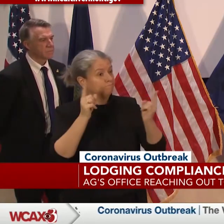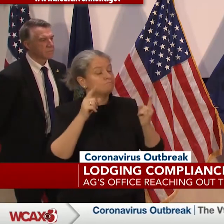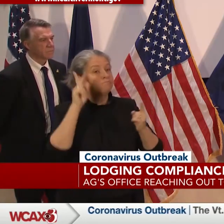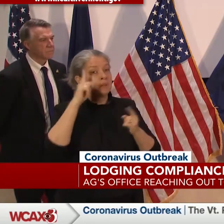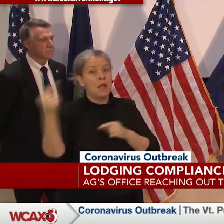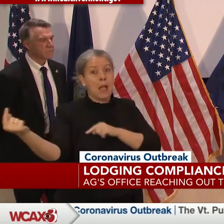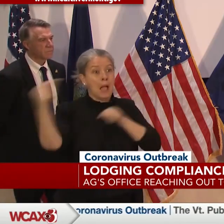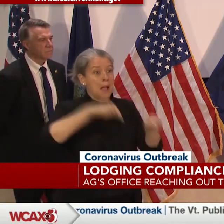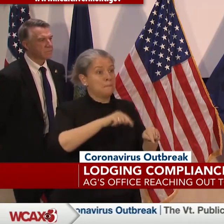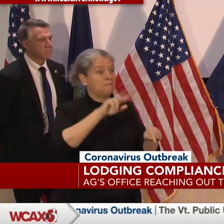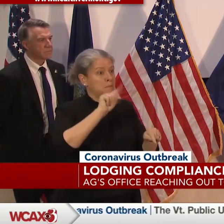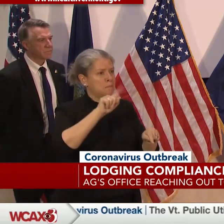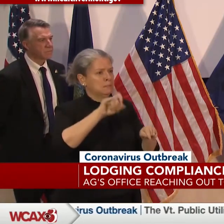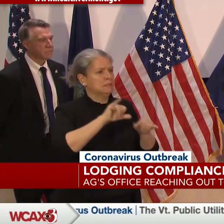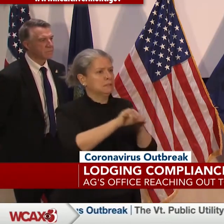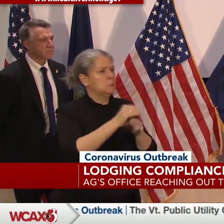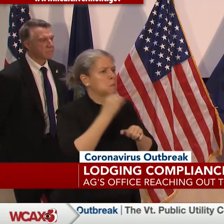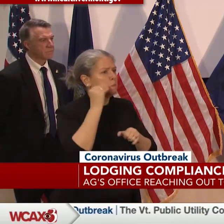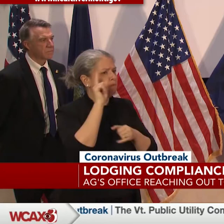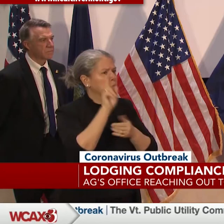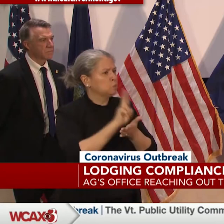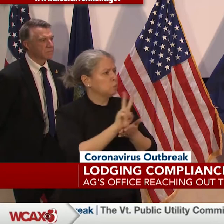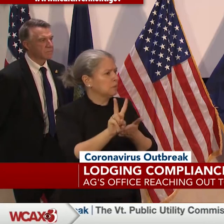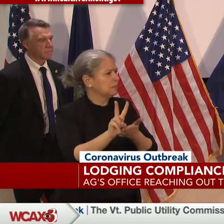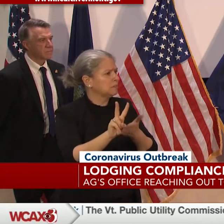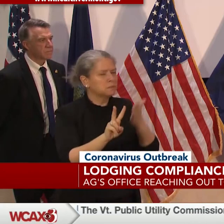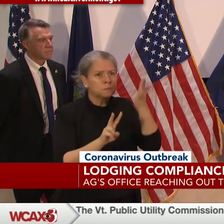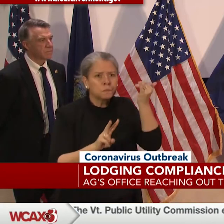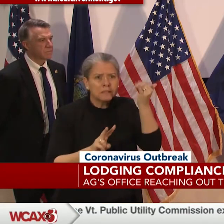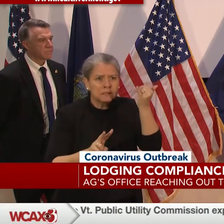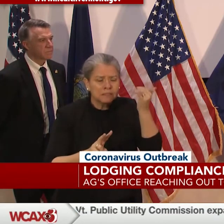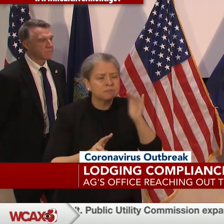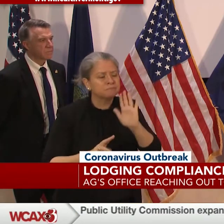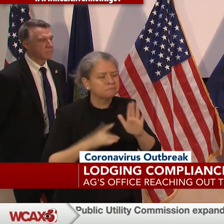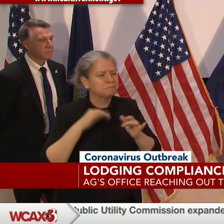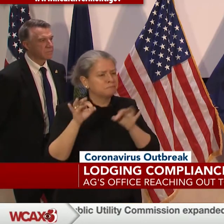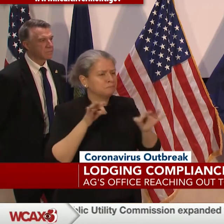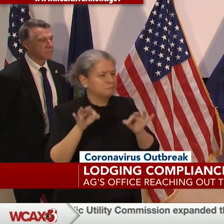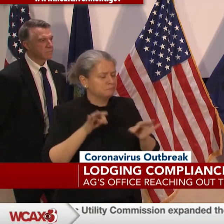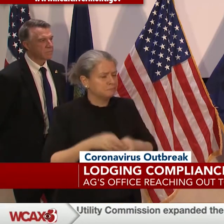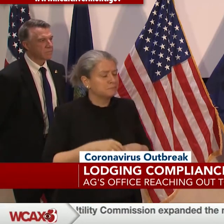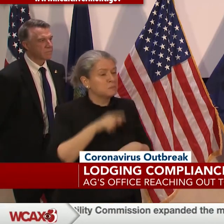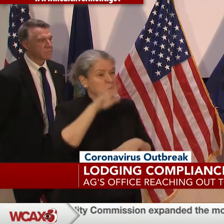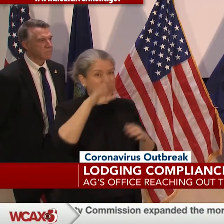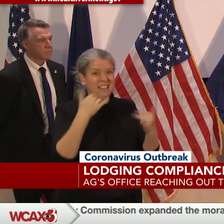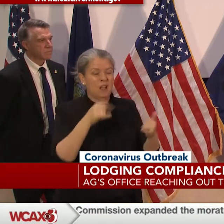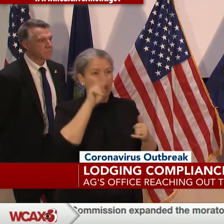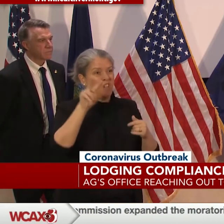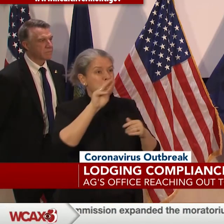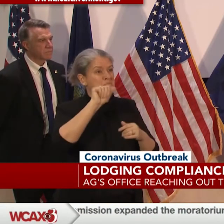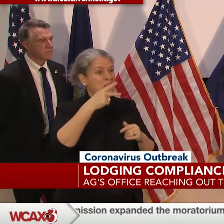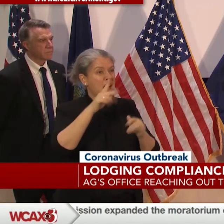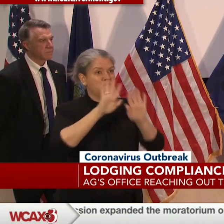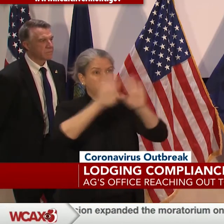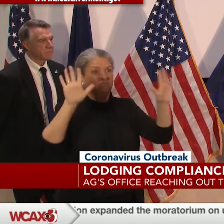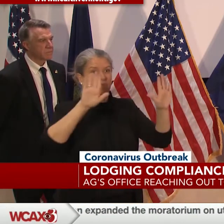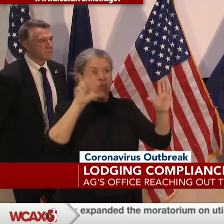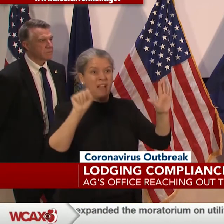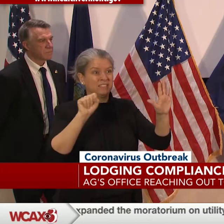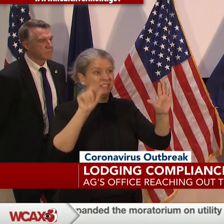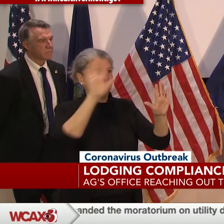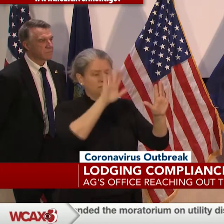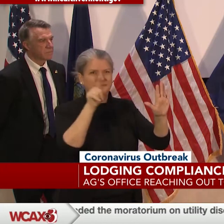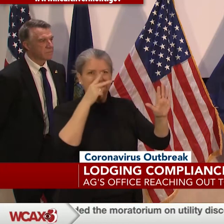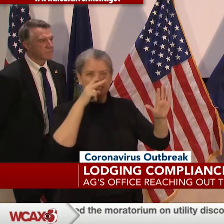because there are now so many hotspots around the country, asking Vermonters who are returning from other states